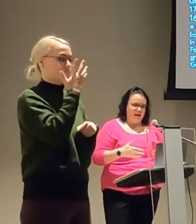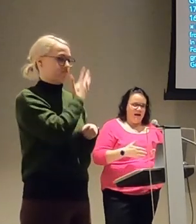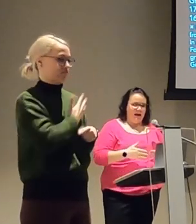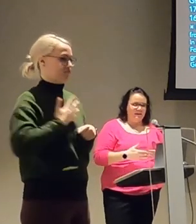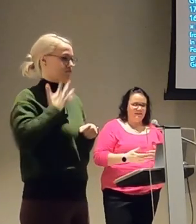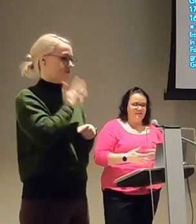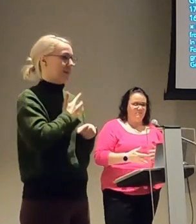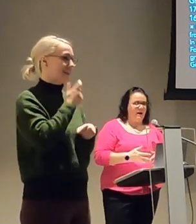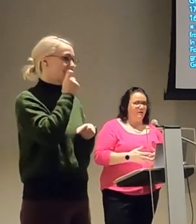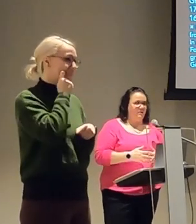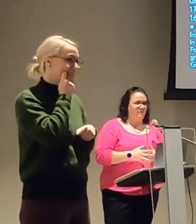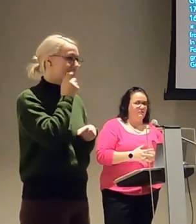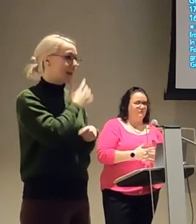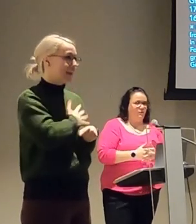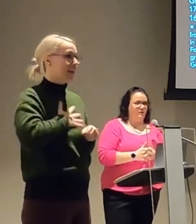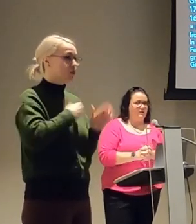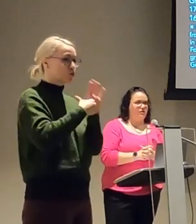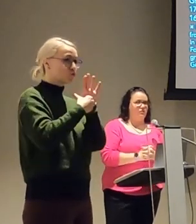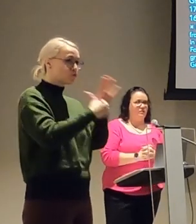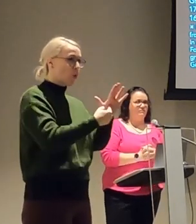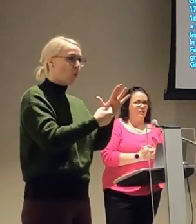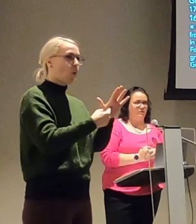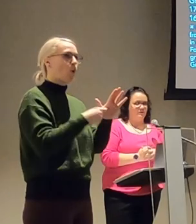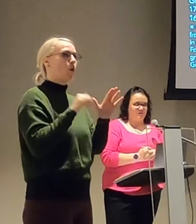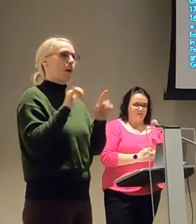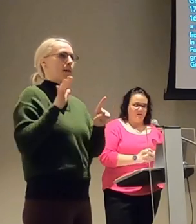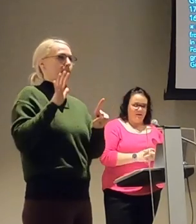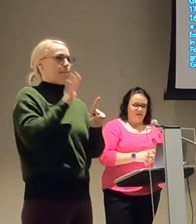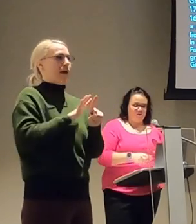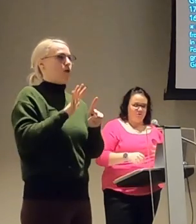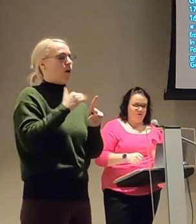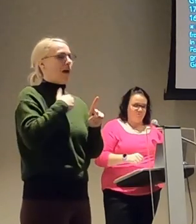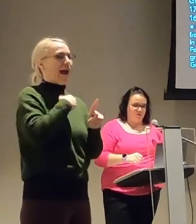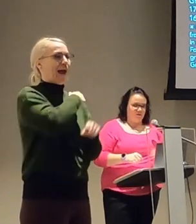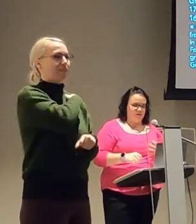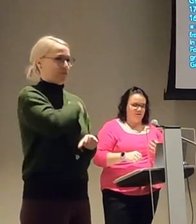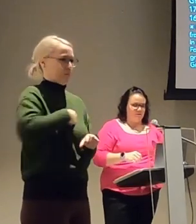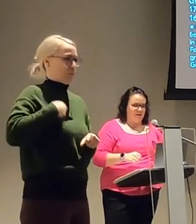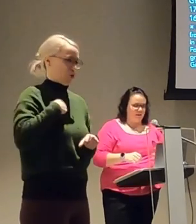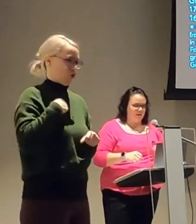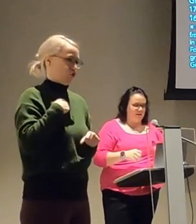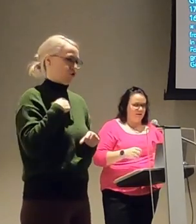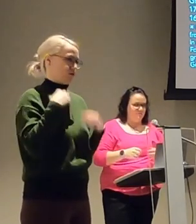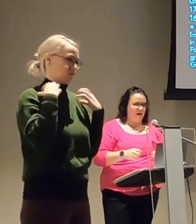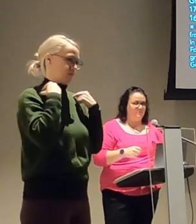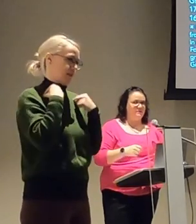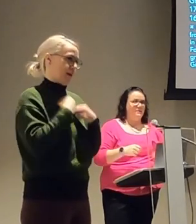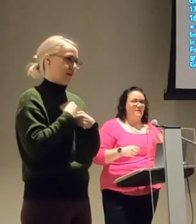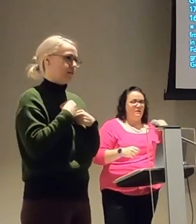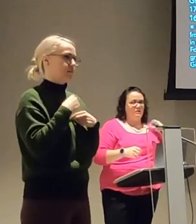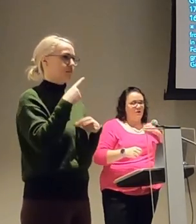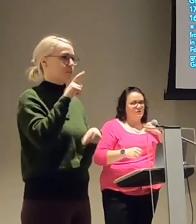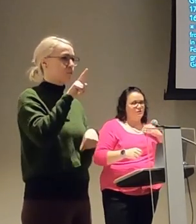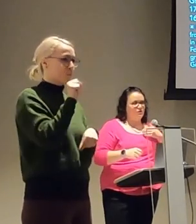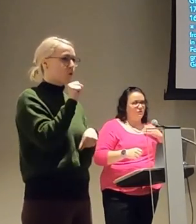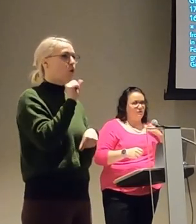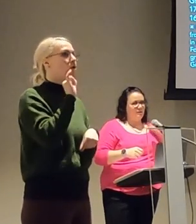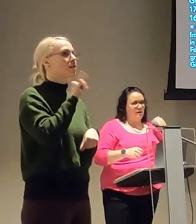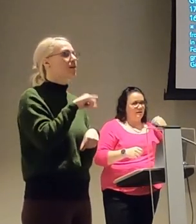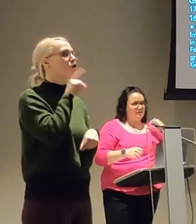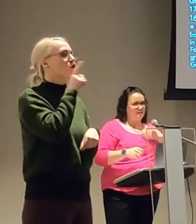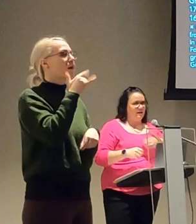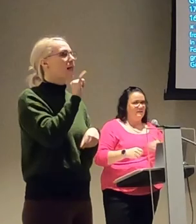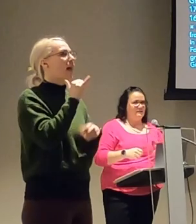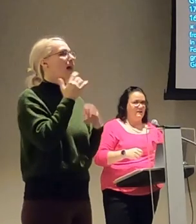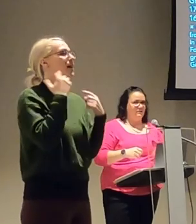chest acts as a background for a string of pearls. This string of pearls kind of delicately wraps across her